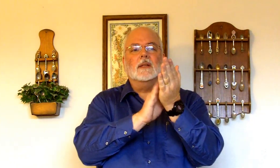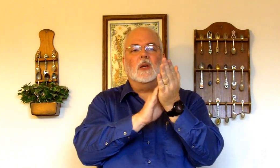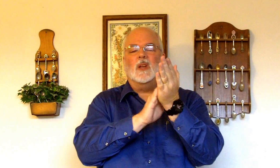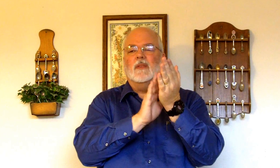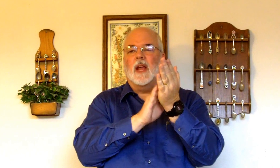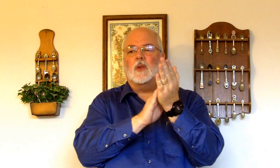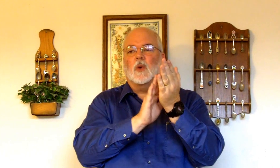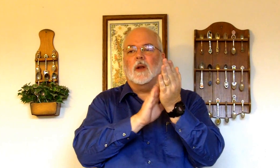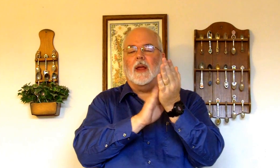We're leaving out the word A.